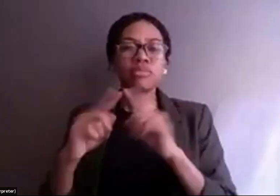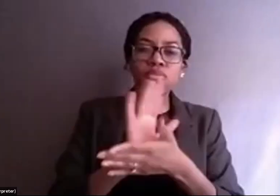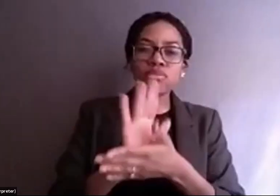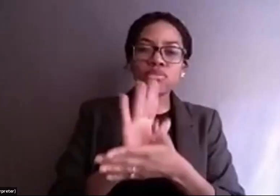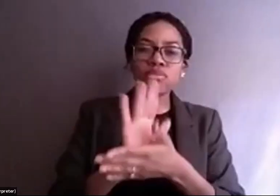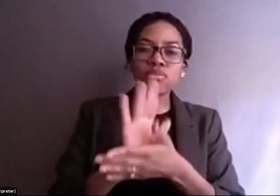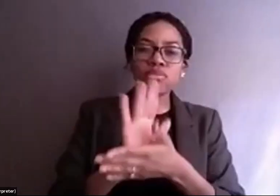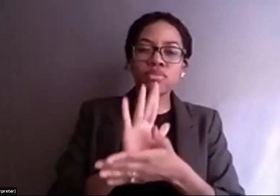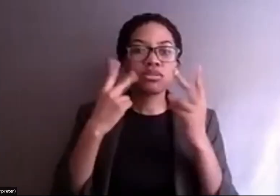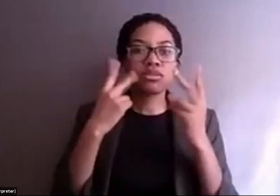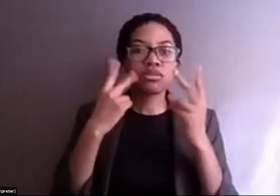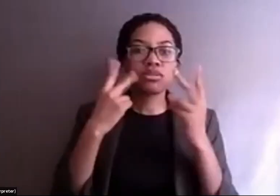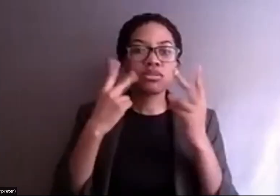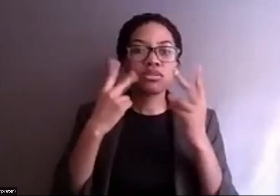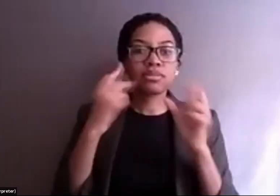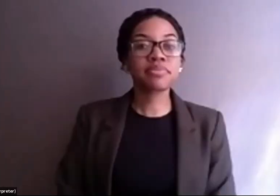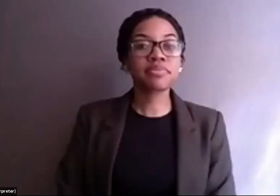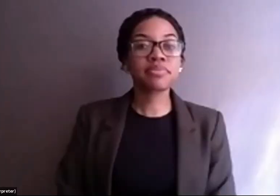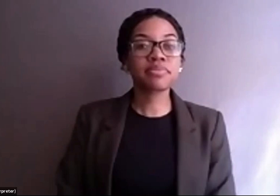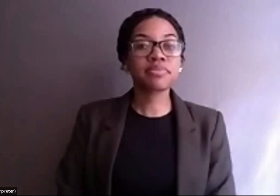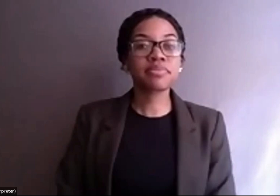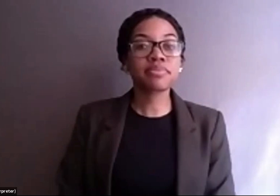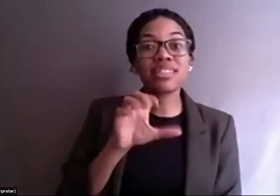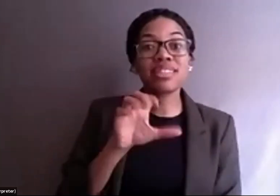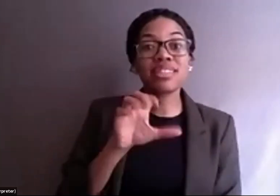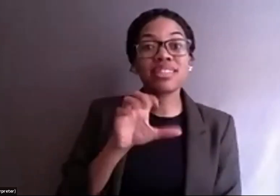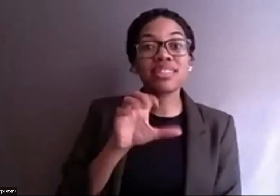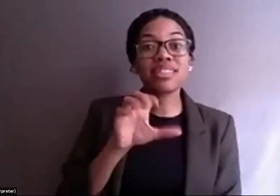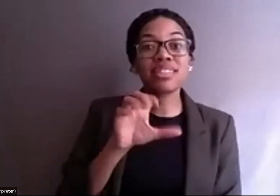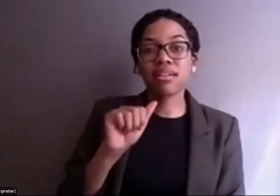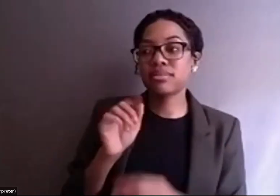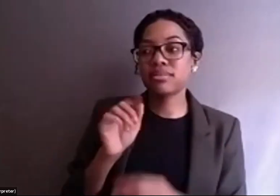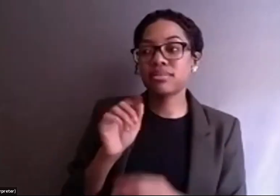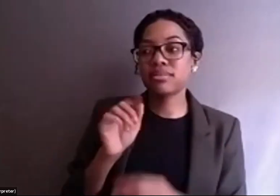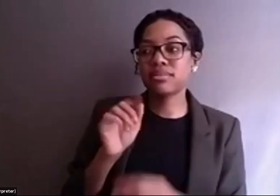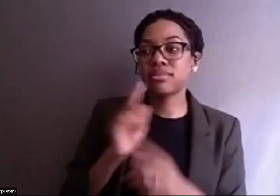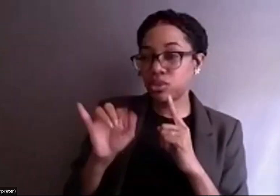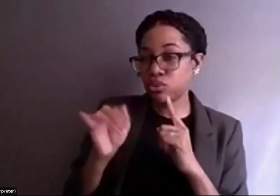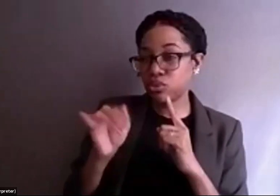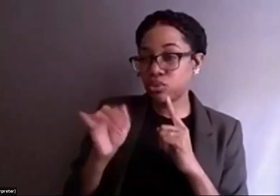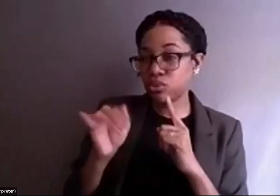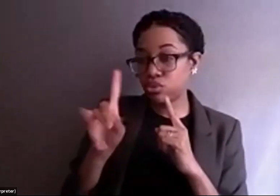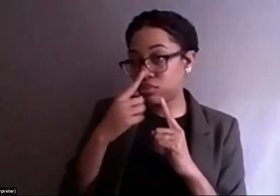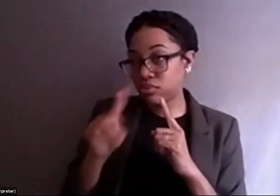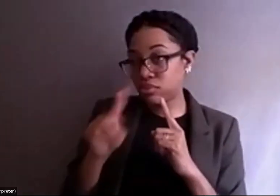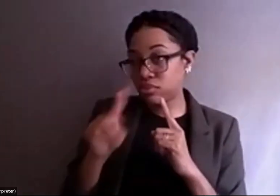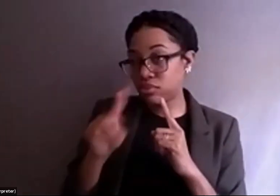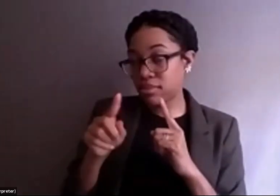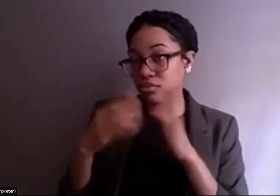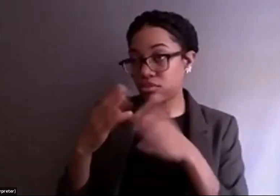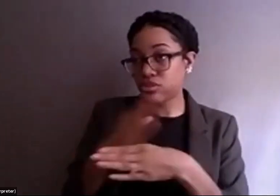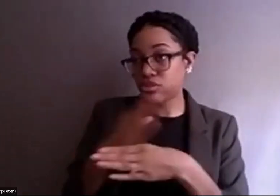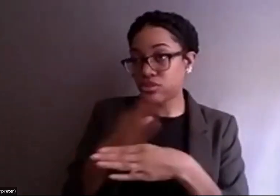Another question, and this one is for you, Judy. Would you be able to share your perspective, your